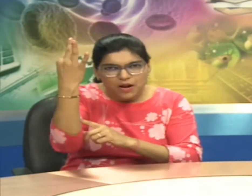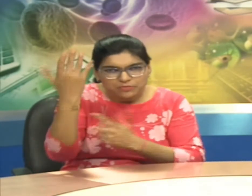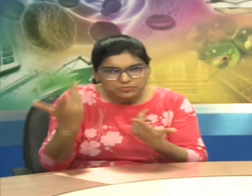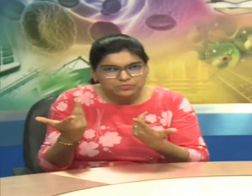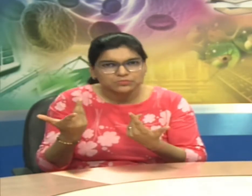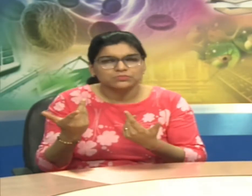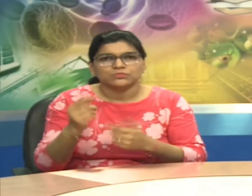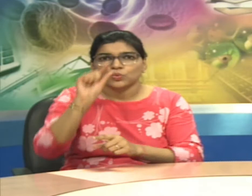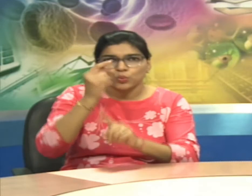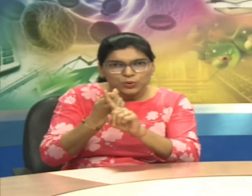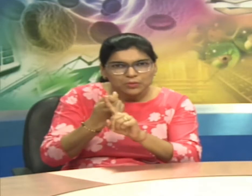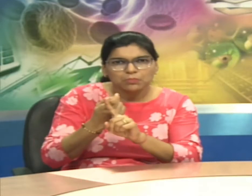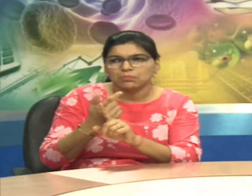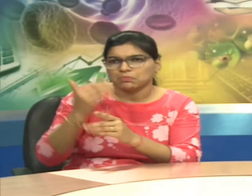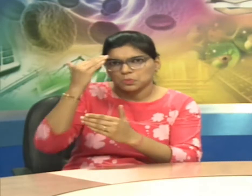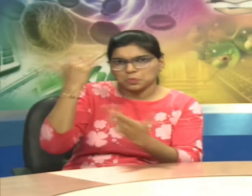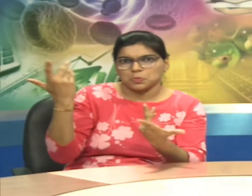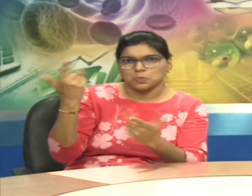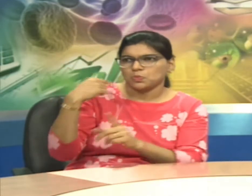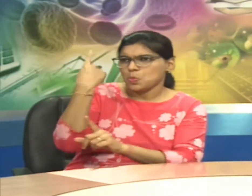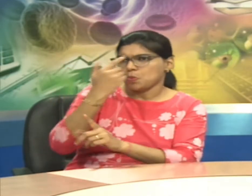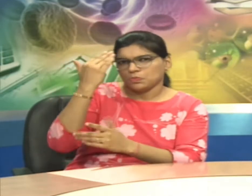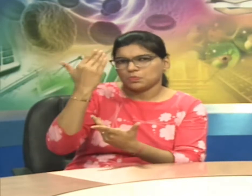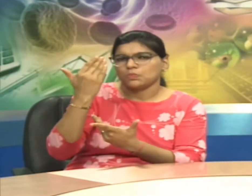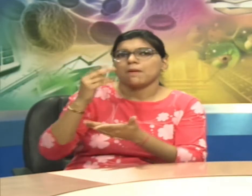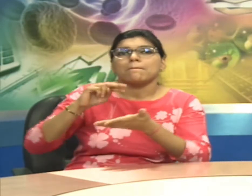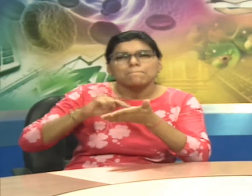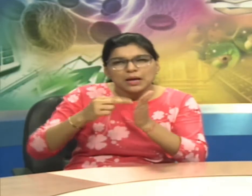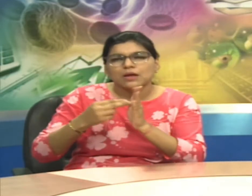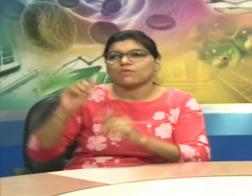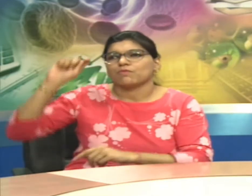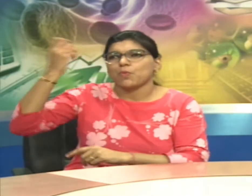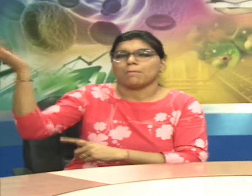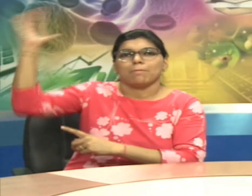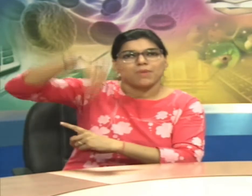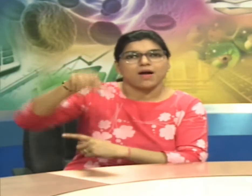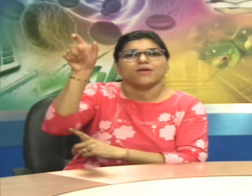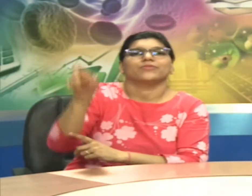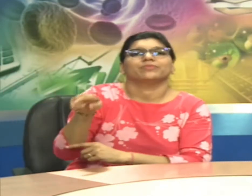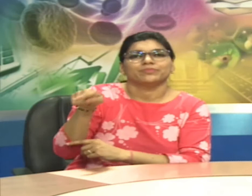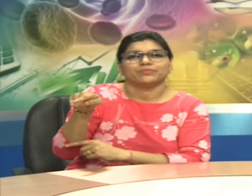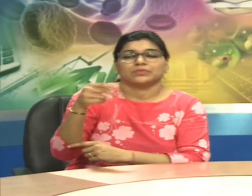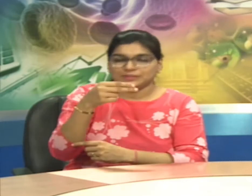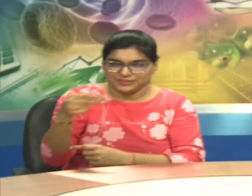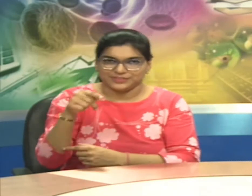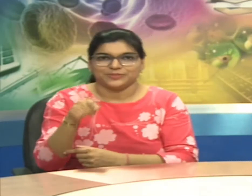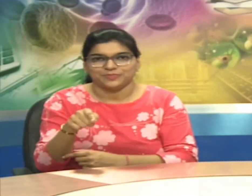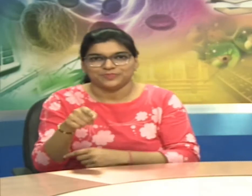India, for example, who has come from USA, France, United Kingdom, that person in India is termed